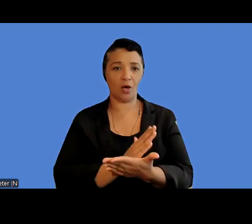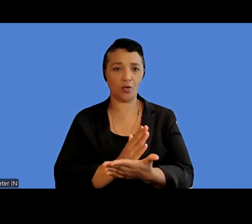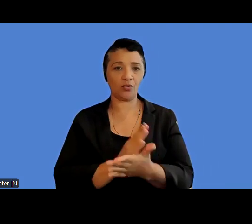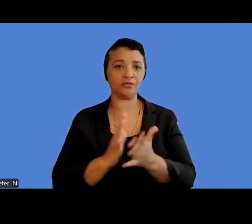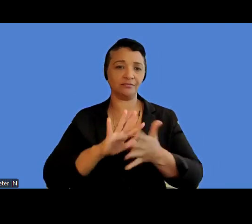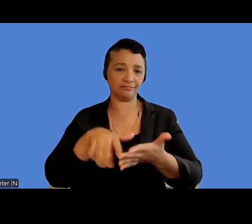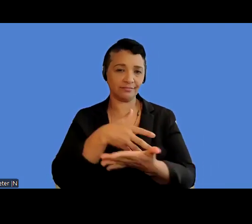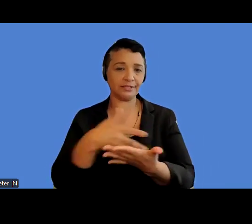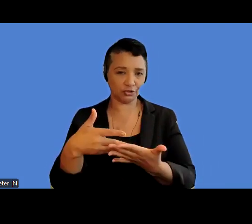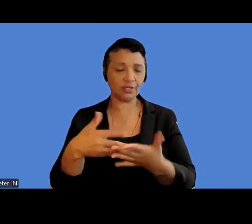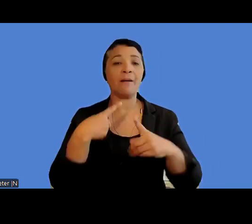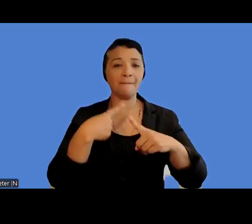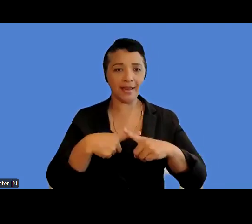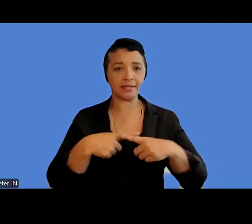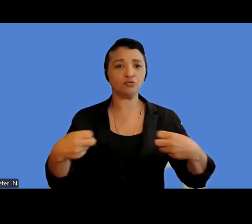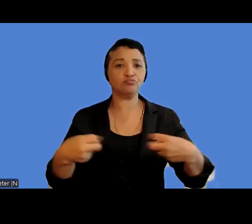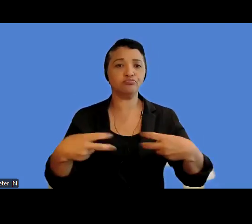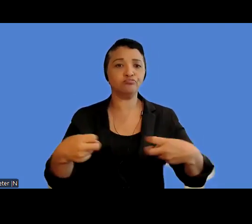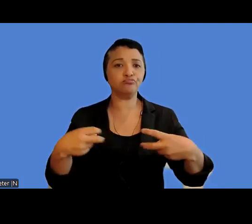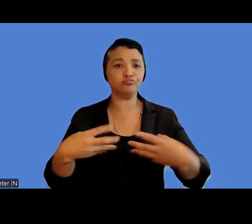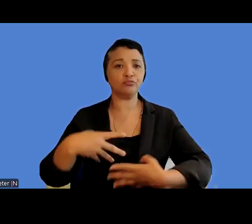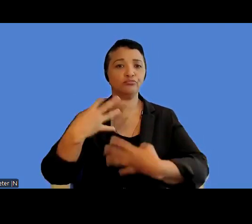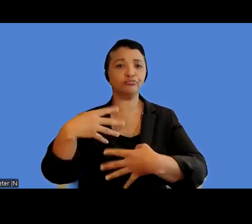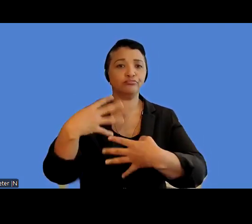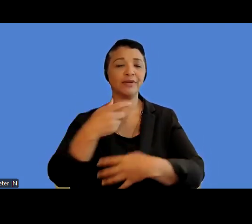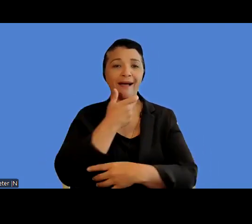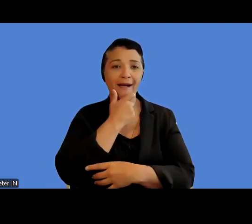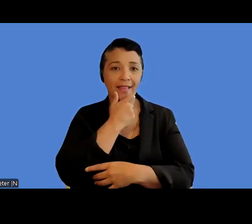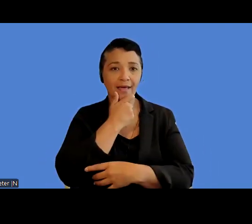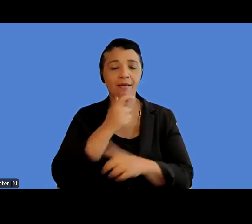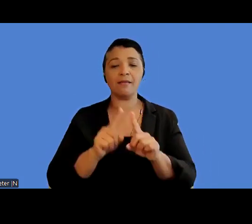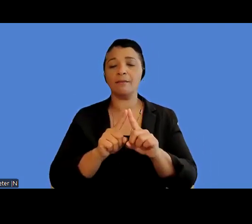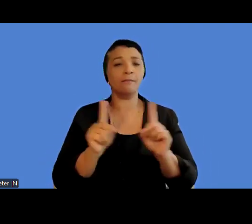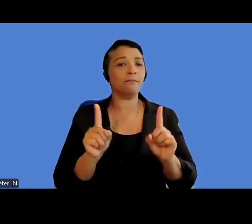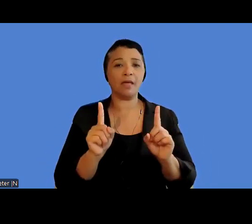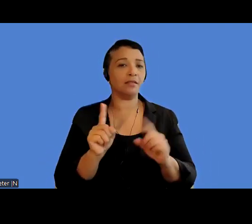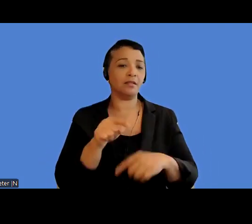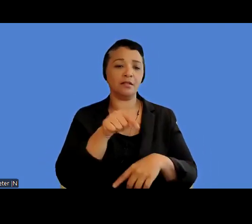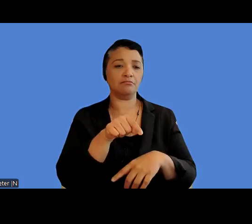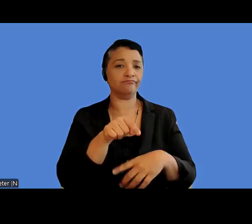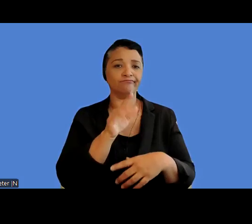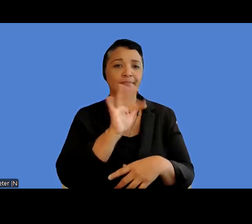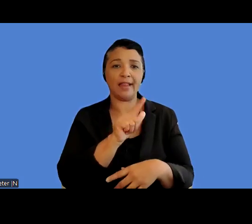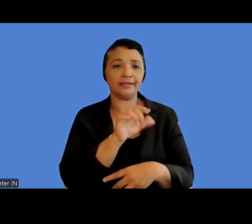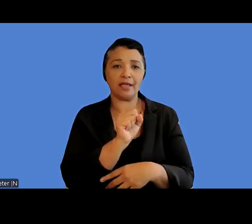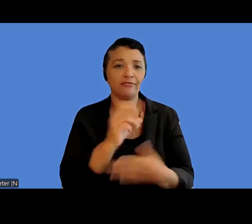have closed captioning in English, but we do not have a French sign language